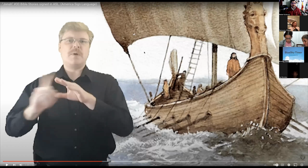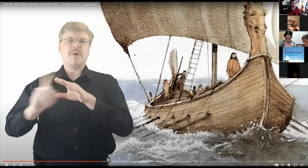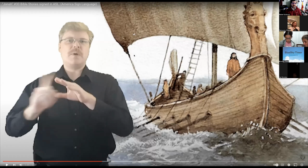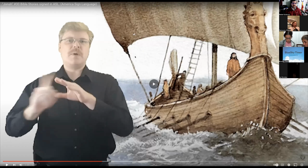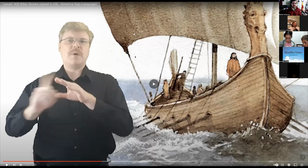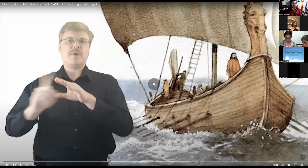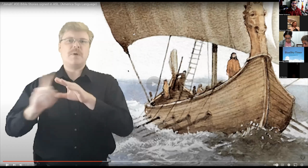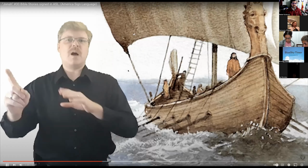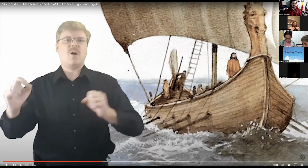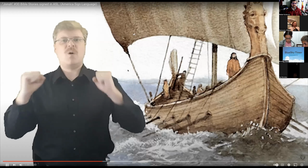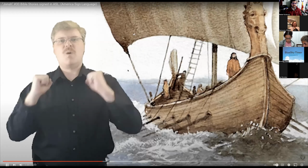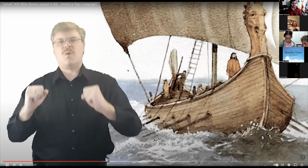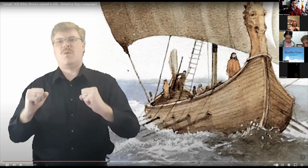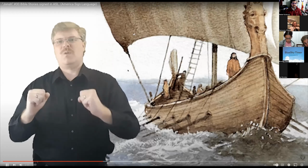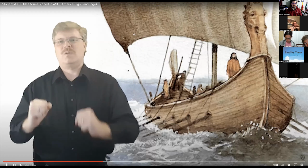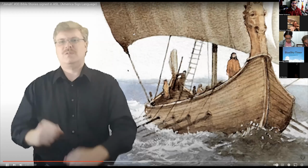Okay, and